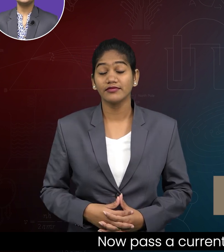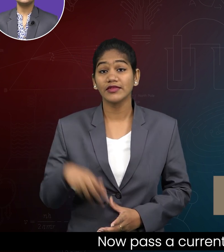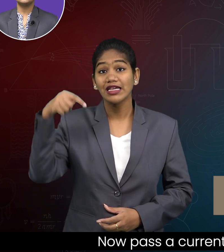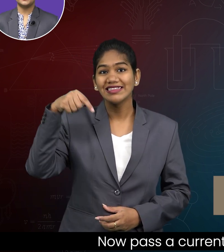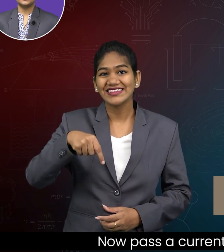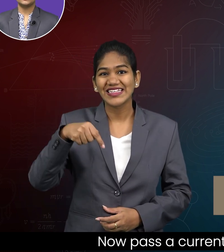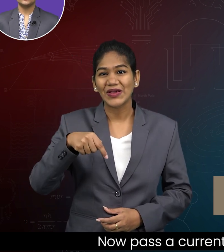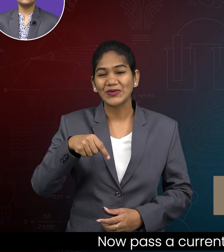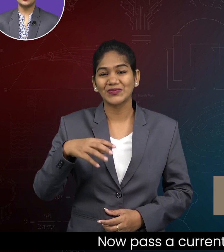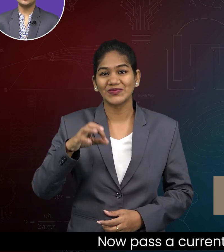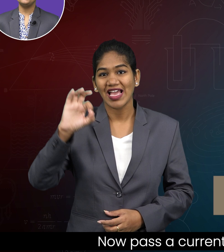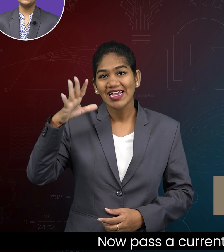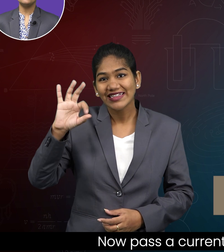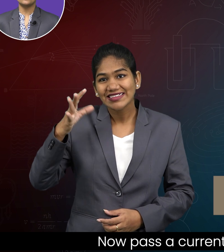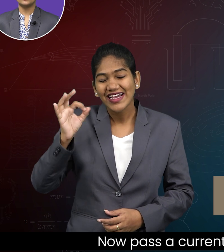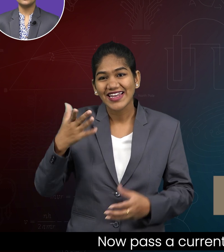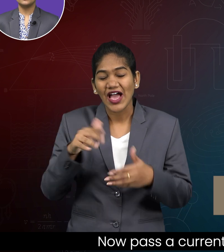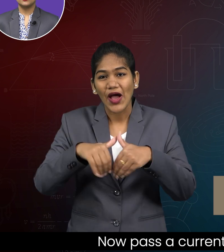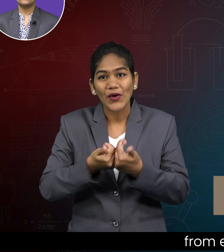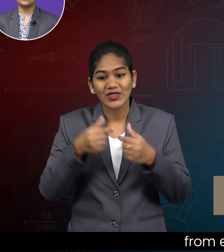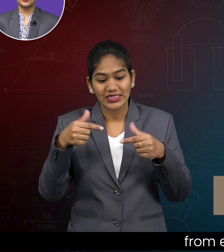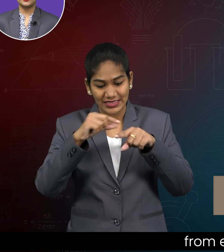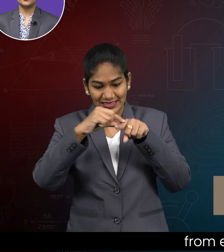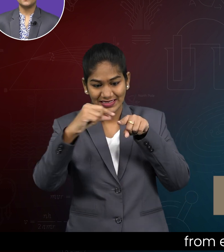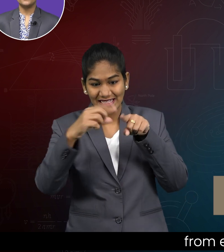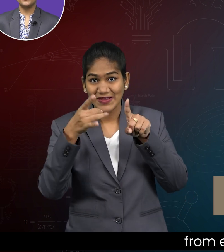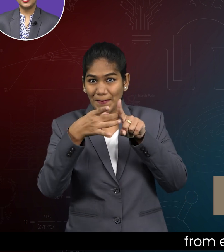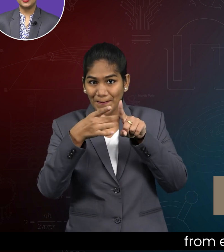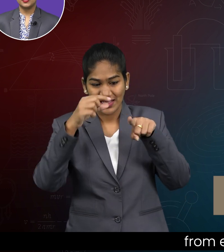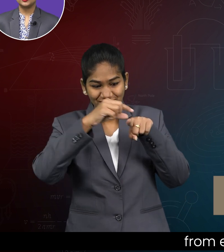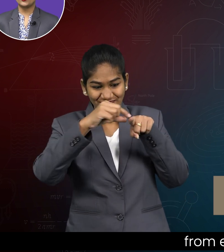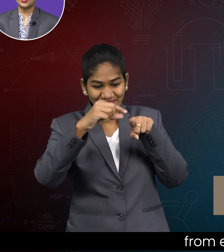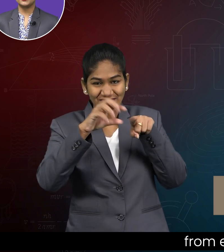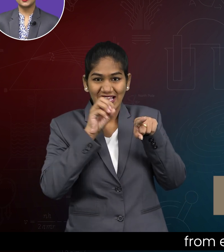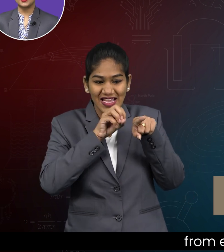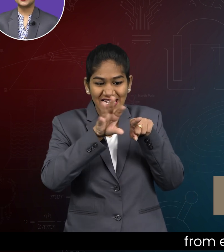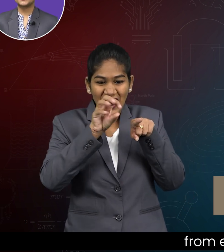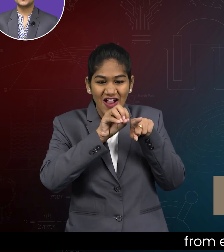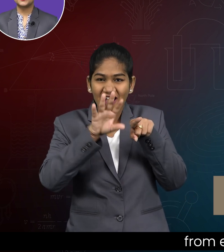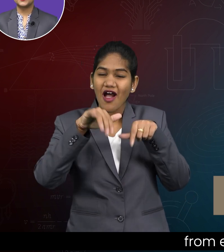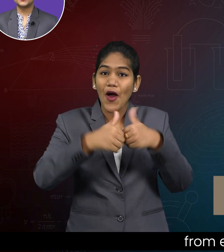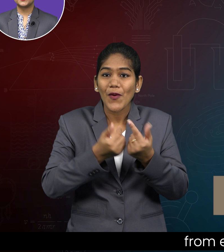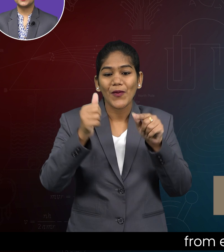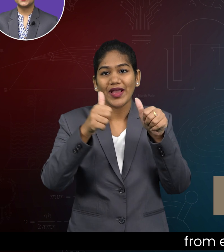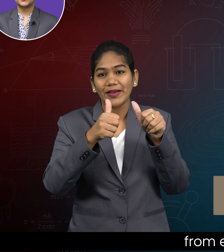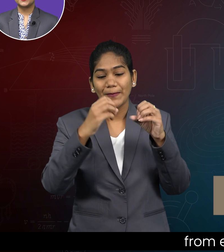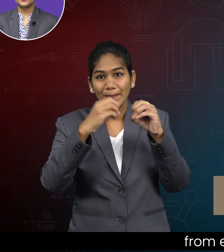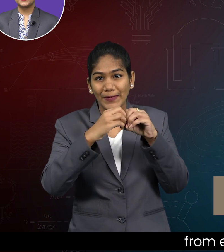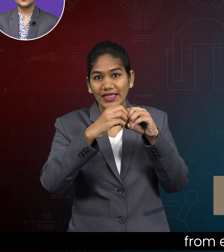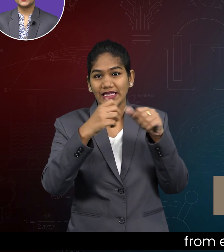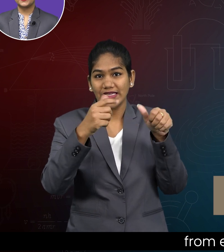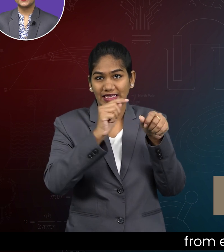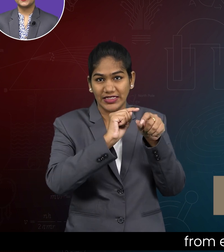Now pass a current through the aluminium rod from end B to end A.